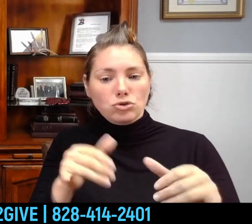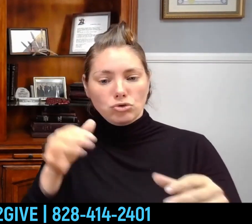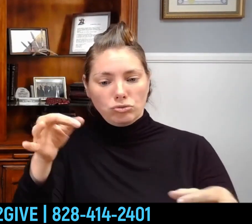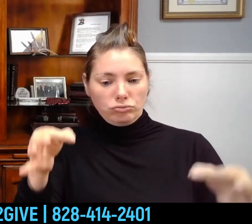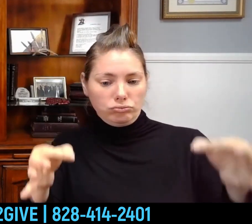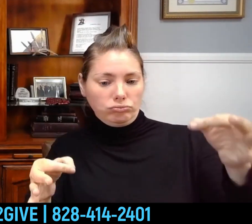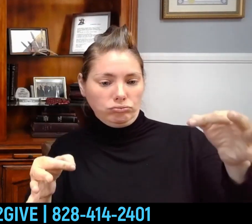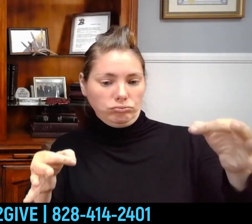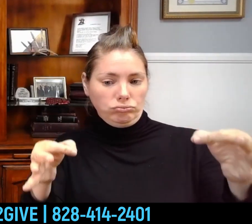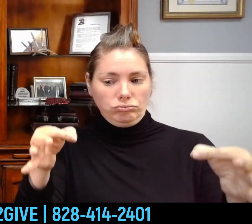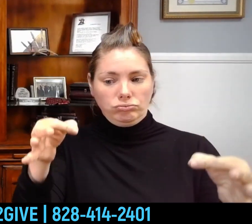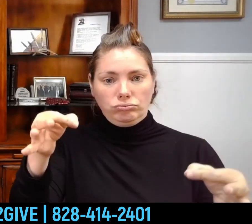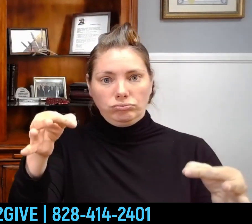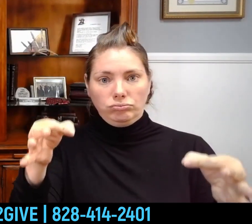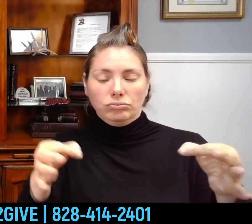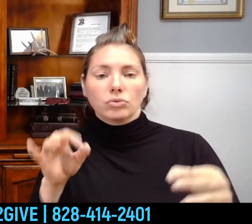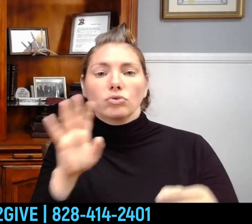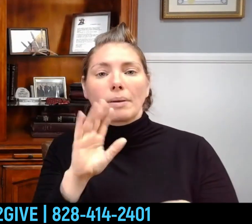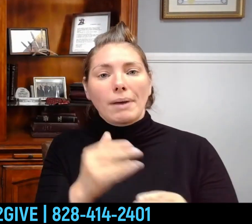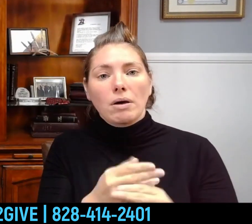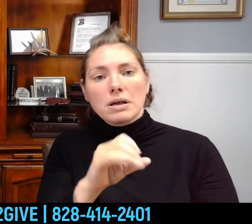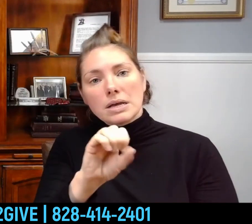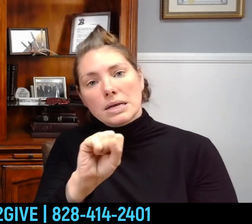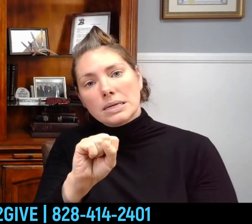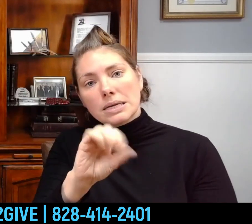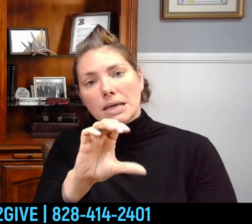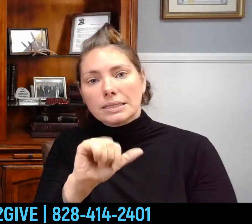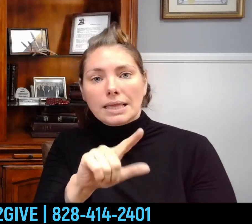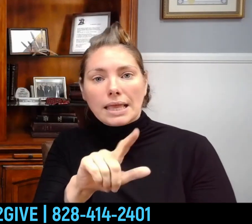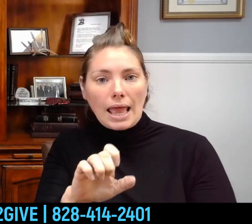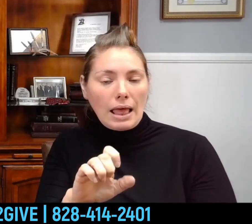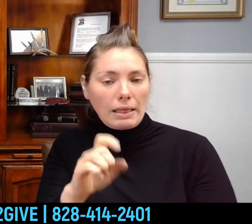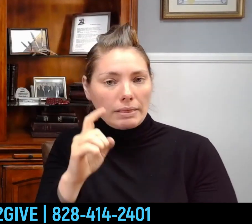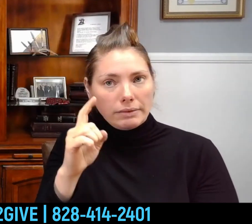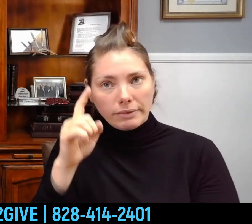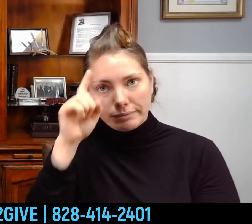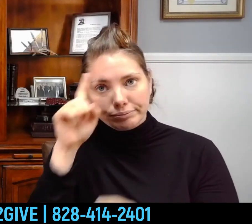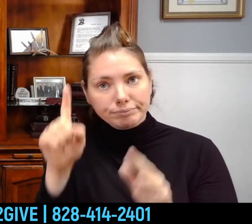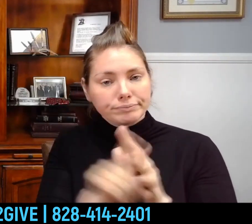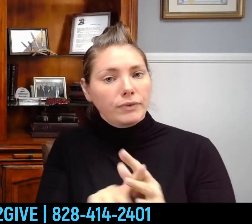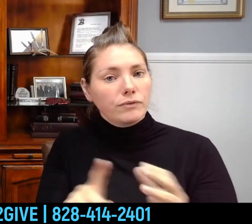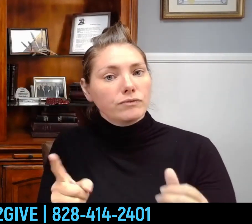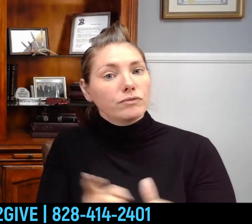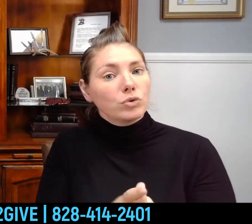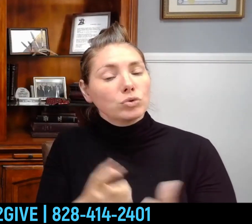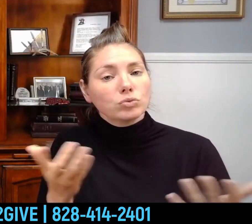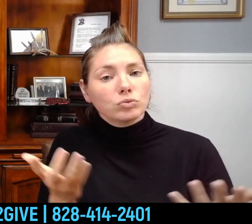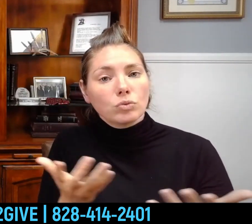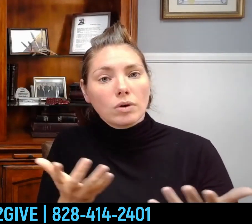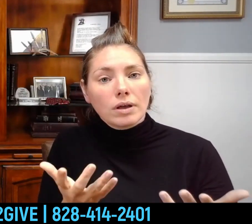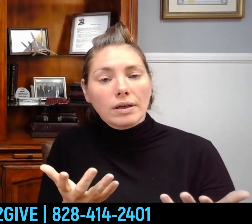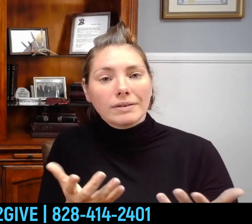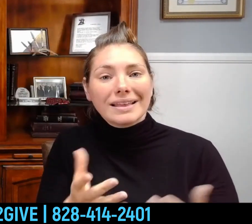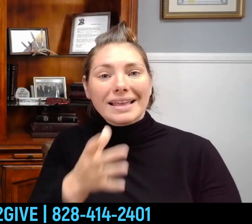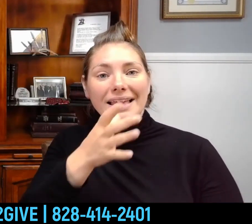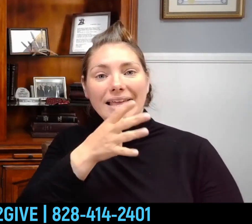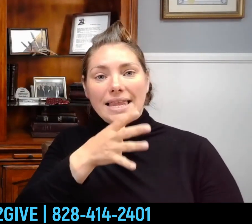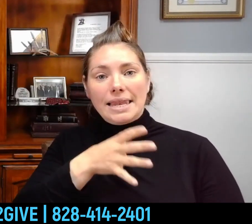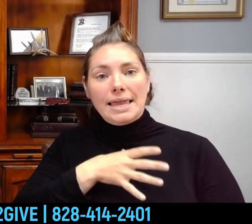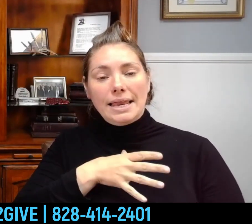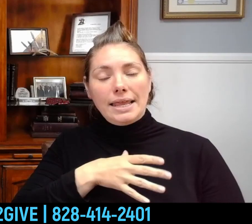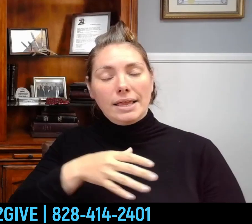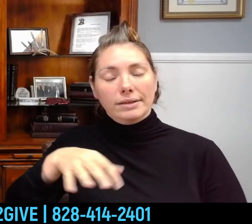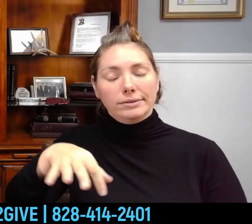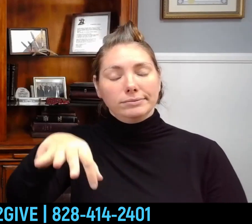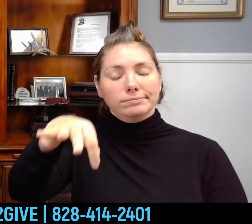when we talk about scales, or when at least when I think about scales, the first thing that comes to mind is Lady Justice,